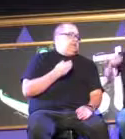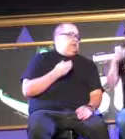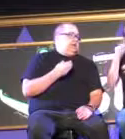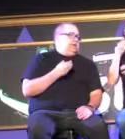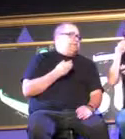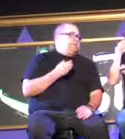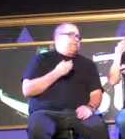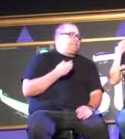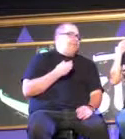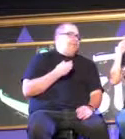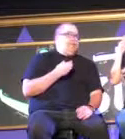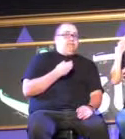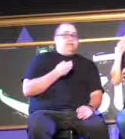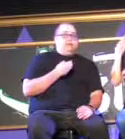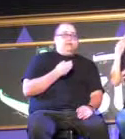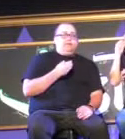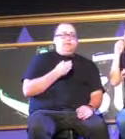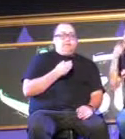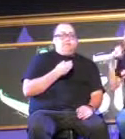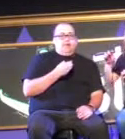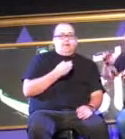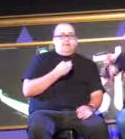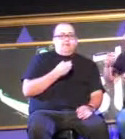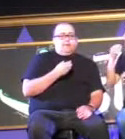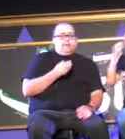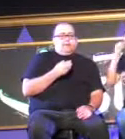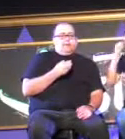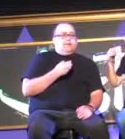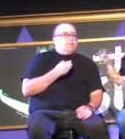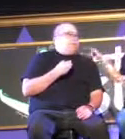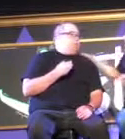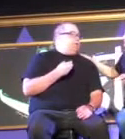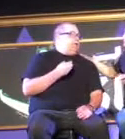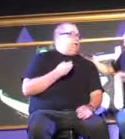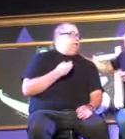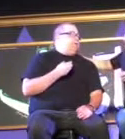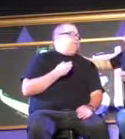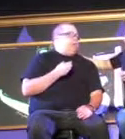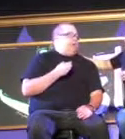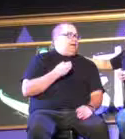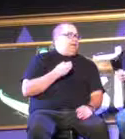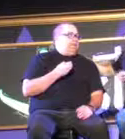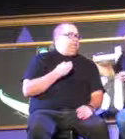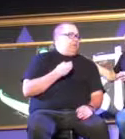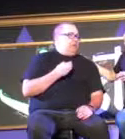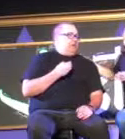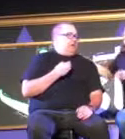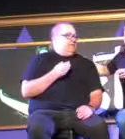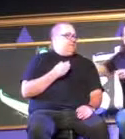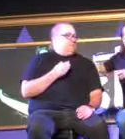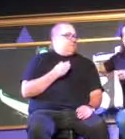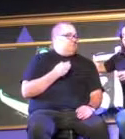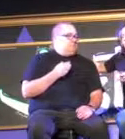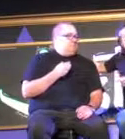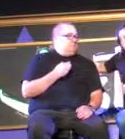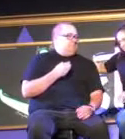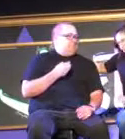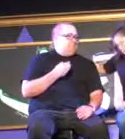me. And he told me to do this video. Before you, he was my cupcake buddy. All right,